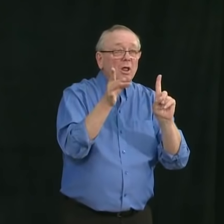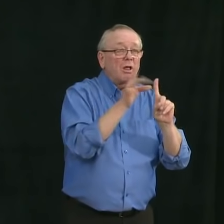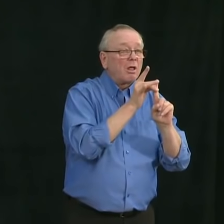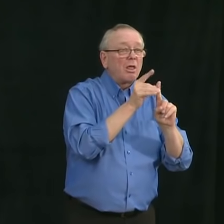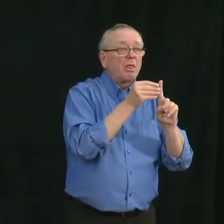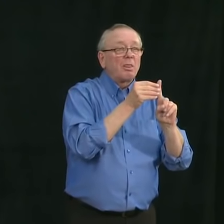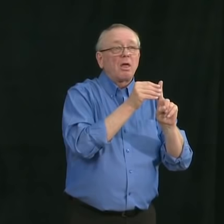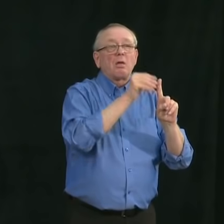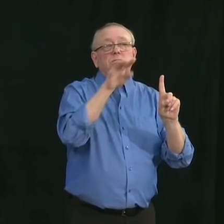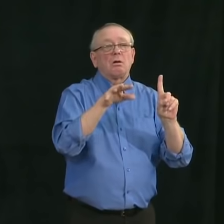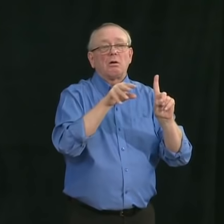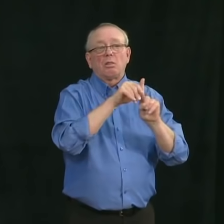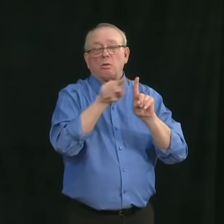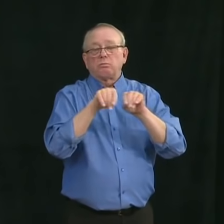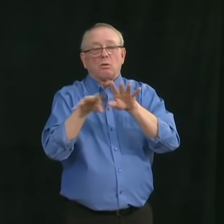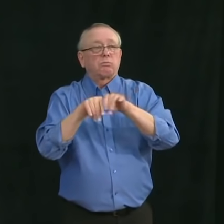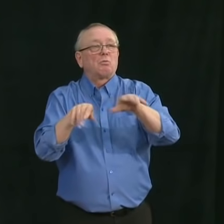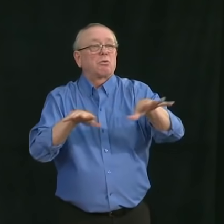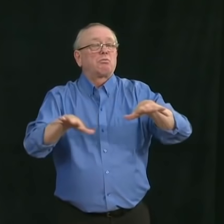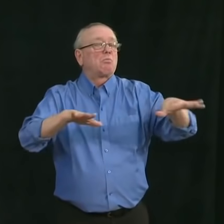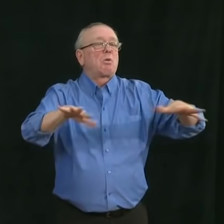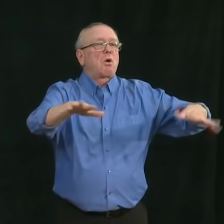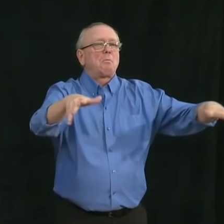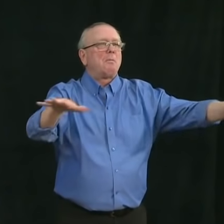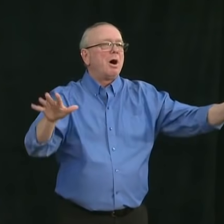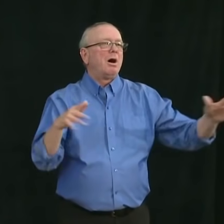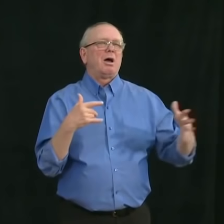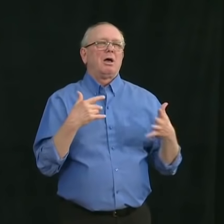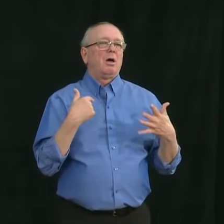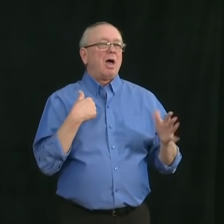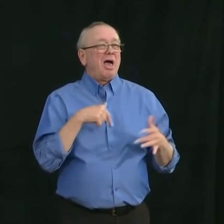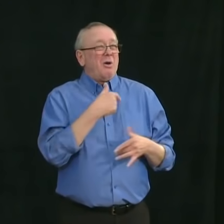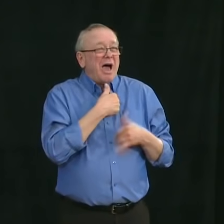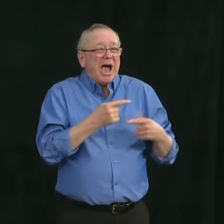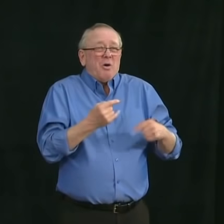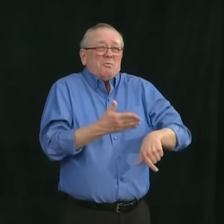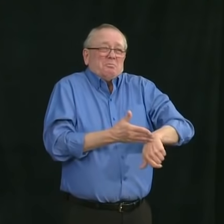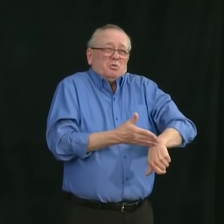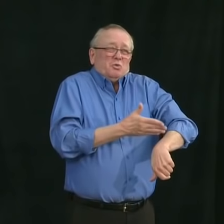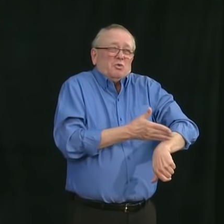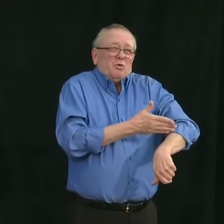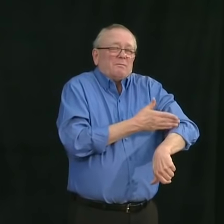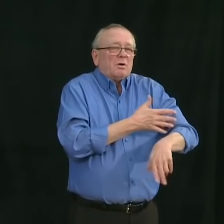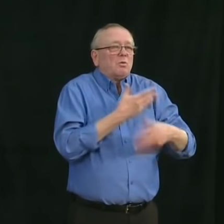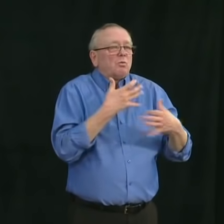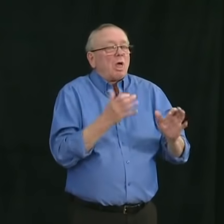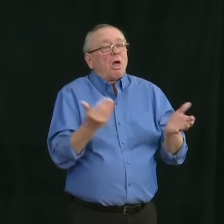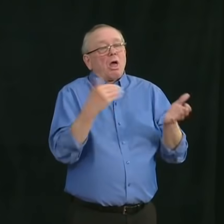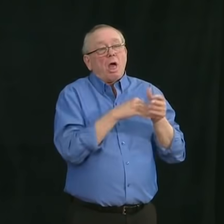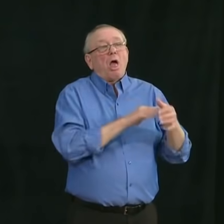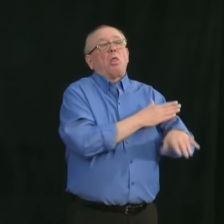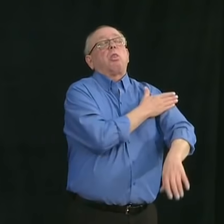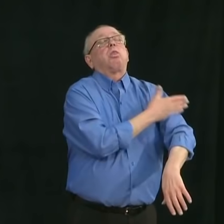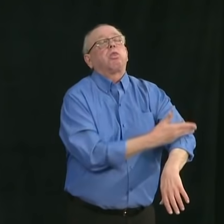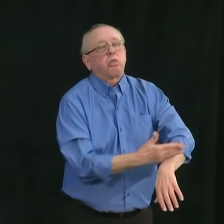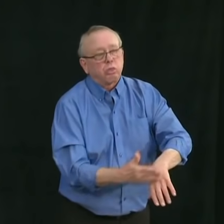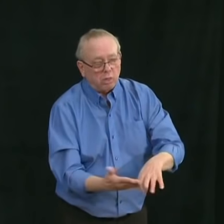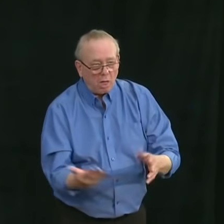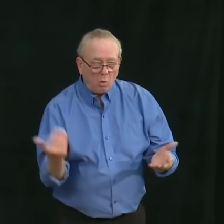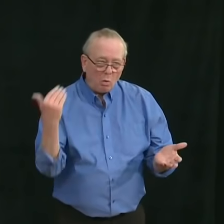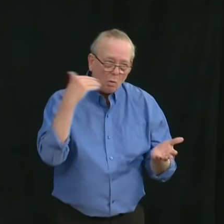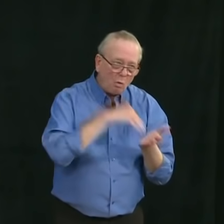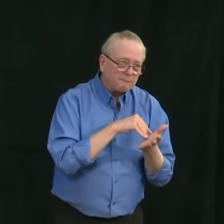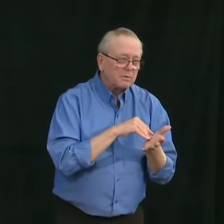over the past weeks. Thank you for continuing to be patient and making these sacrifices every day to ensure your